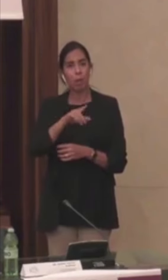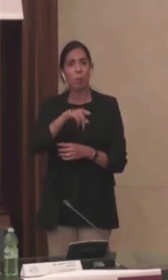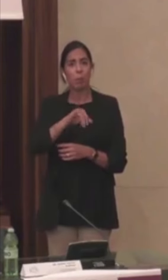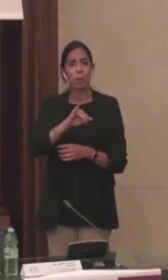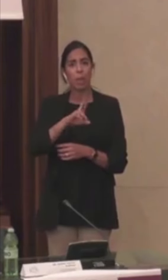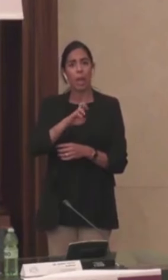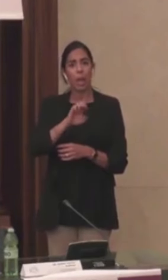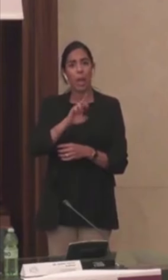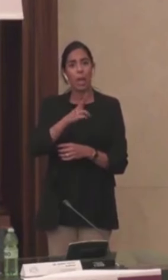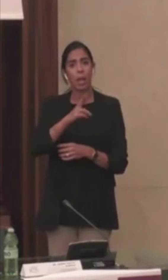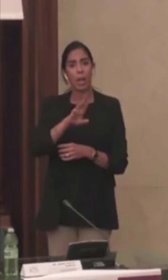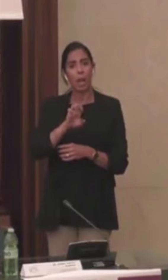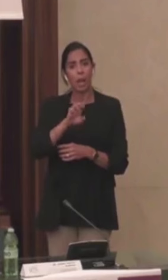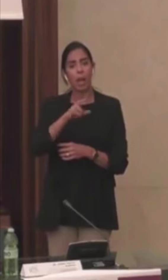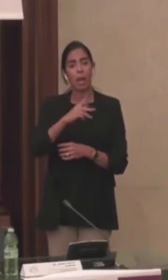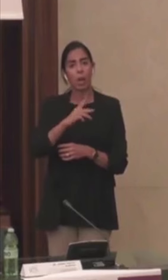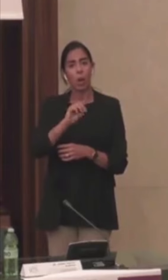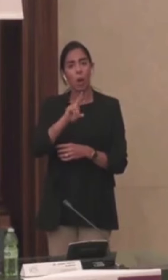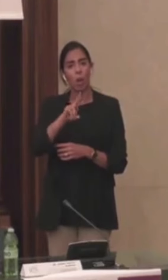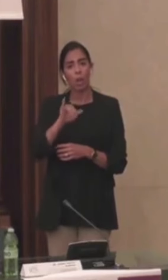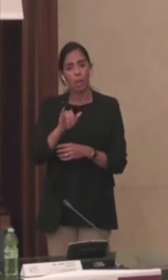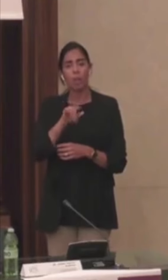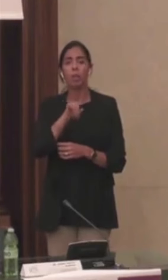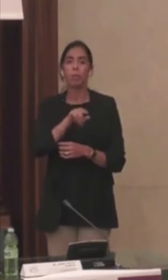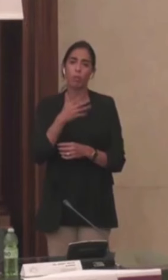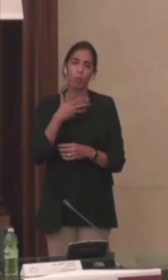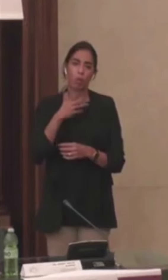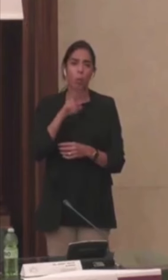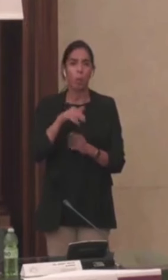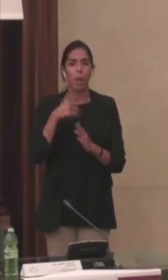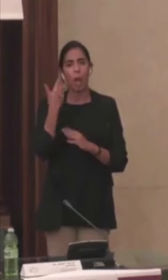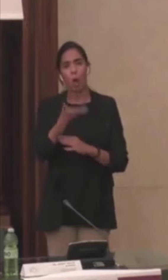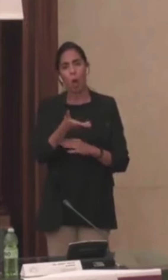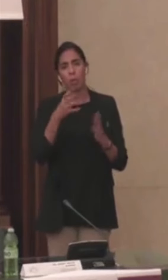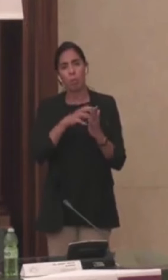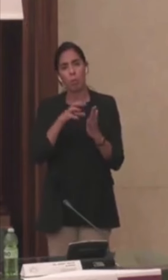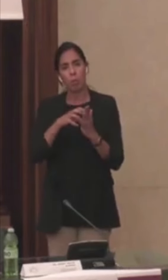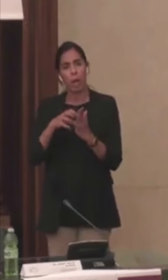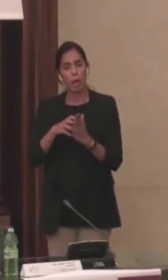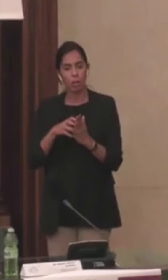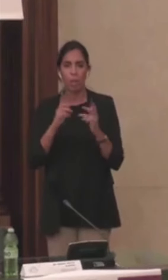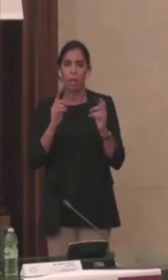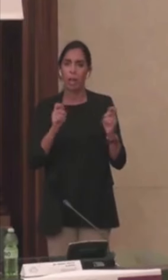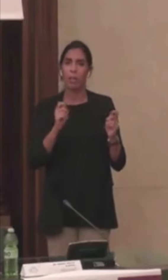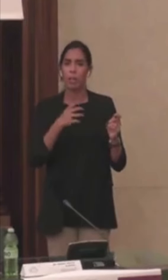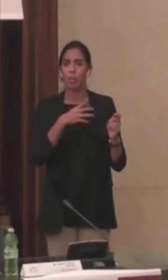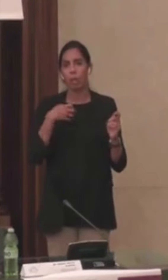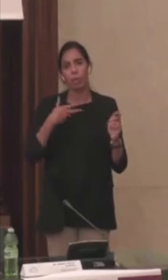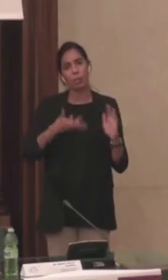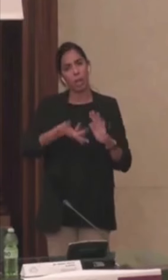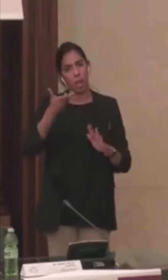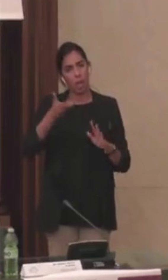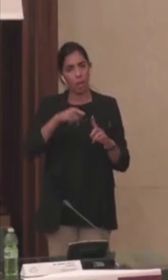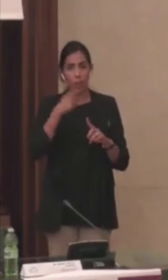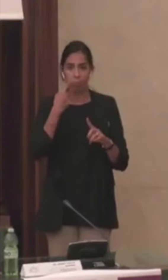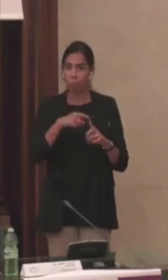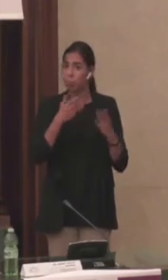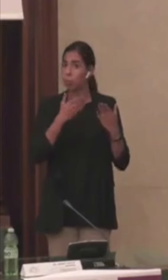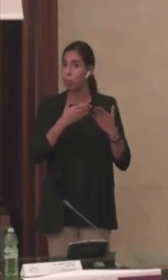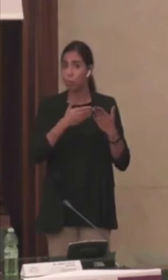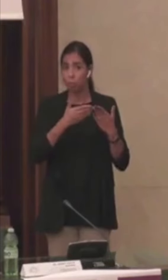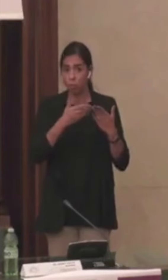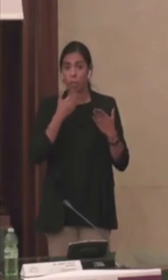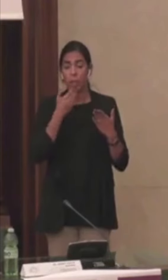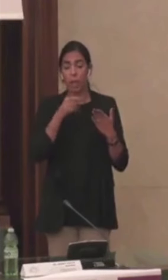papers coming from top-level researchers. And it has been published on